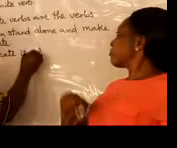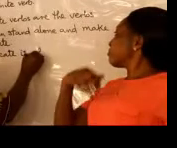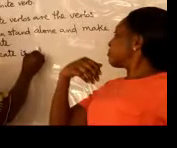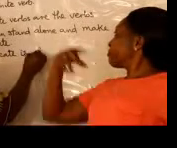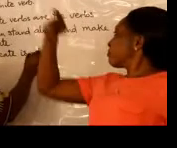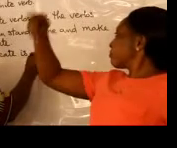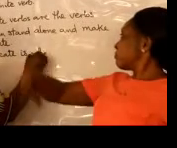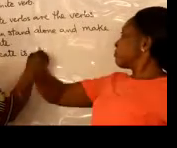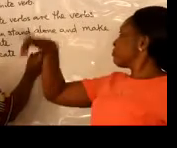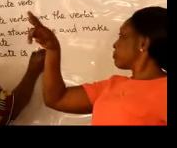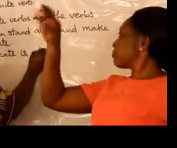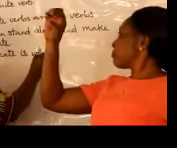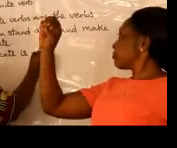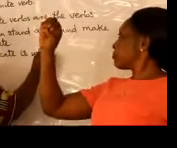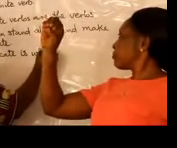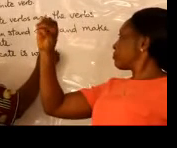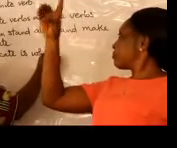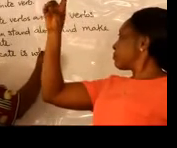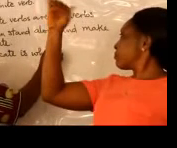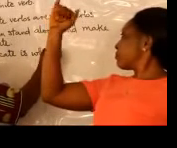what the sentence